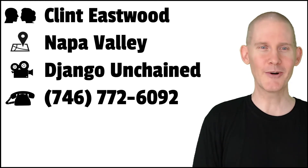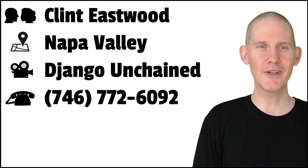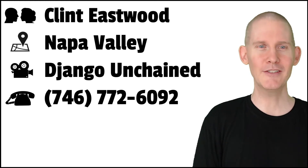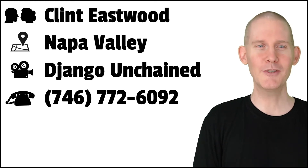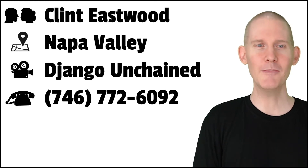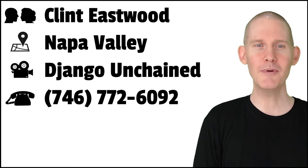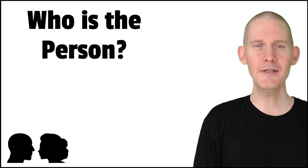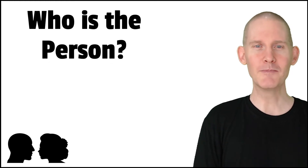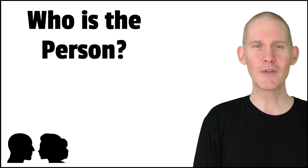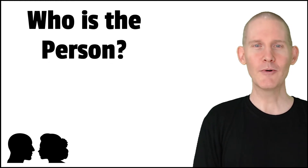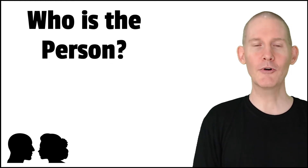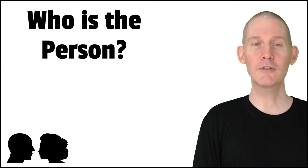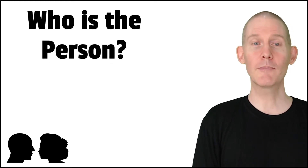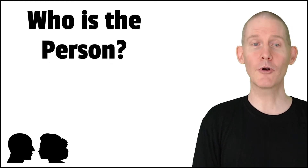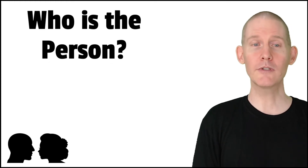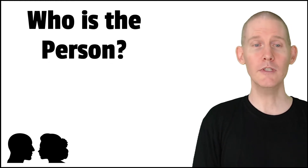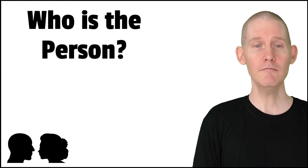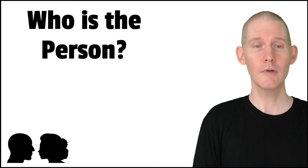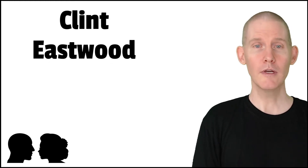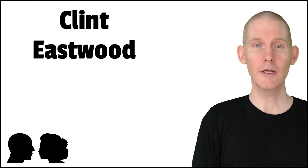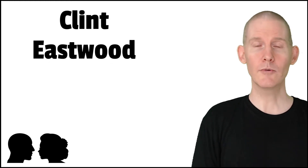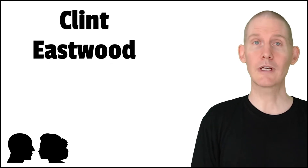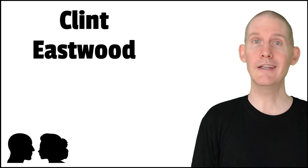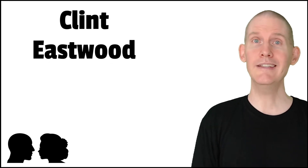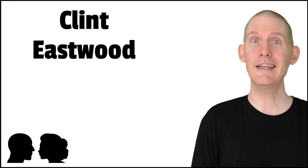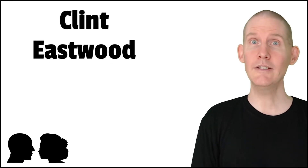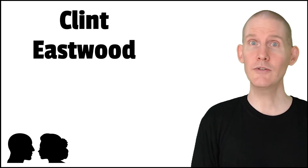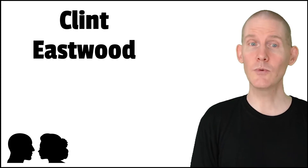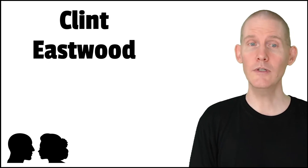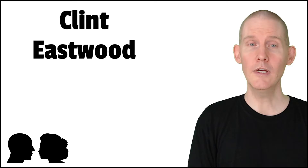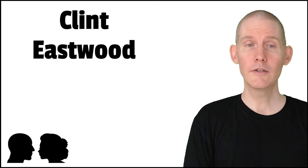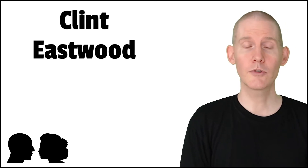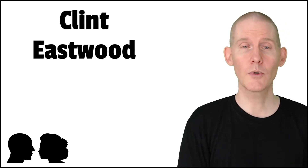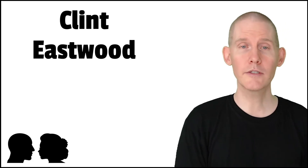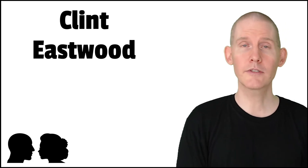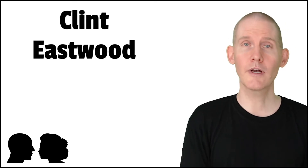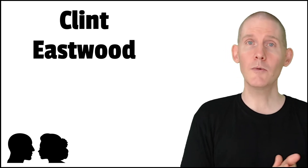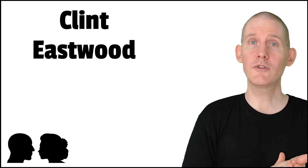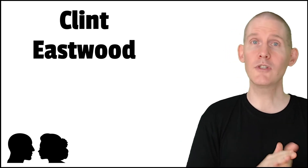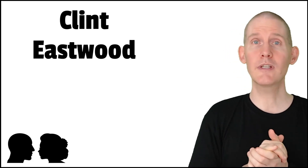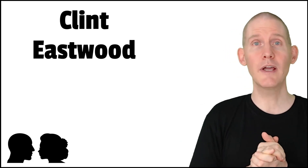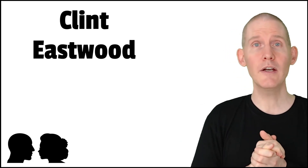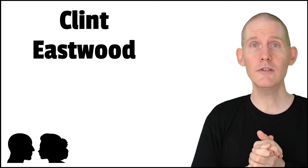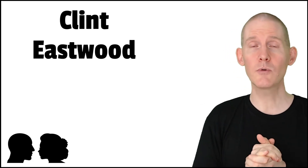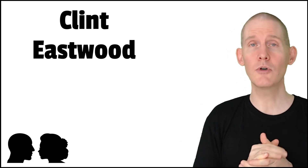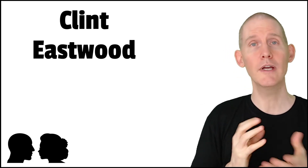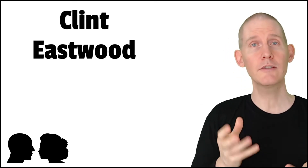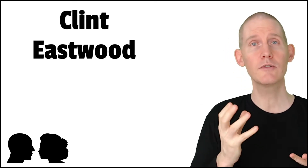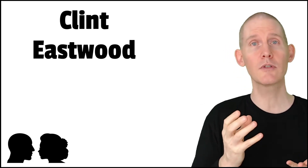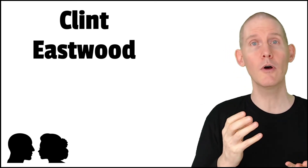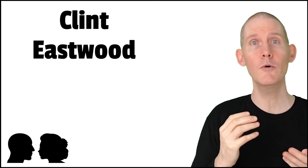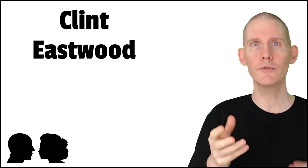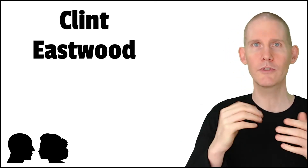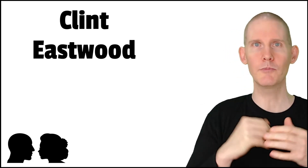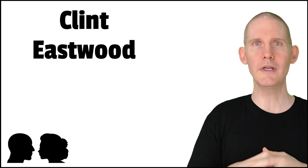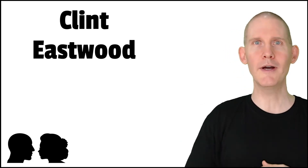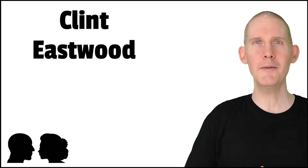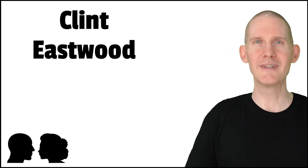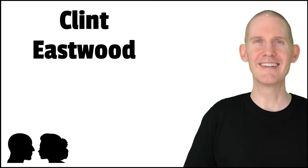let's jump in. We'll go to the person. It was Clint Eastwood. So we're going to start with just the letters. We'll go nice and slow and we'll speed up.